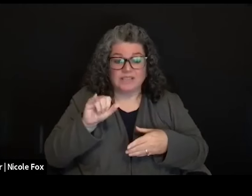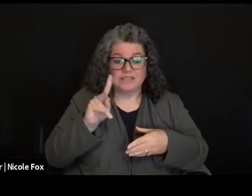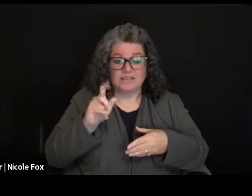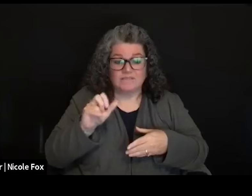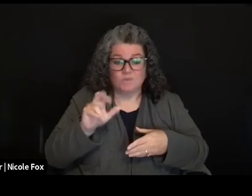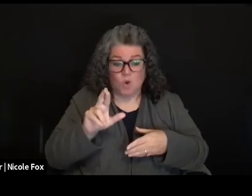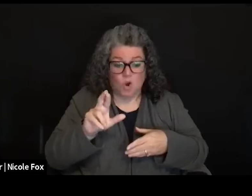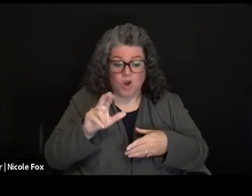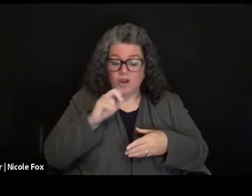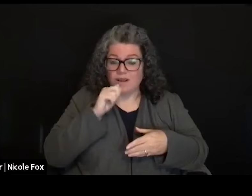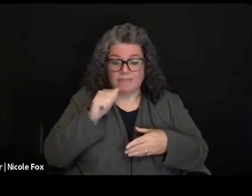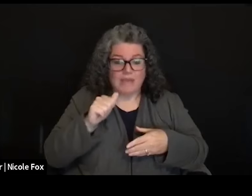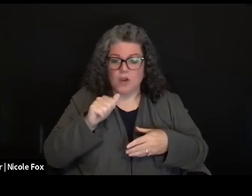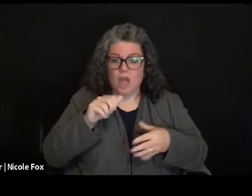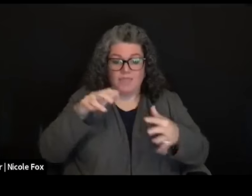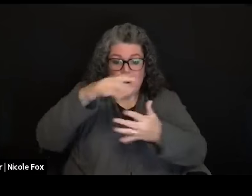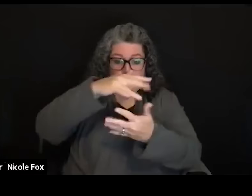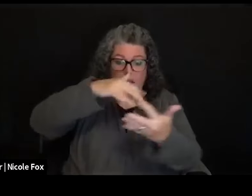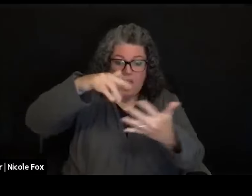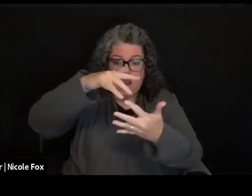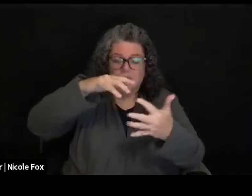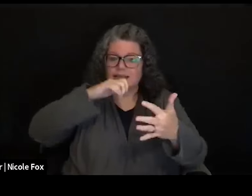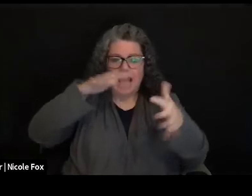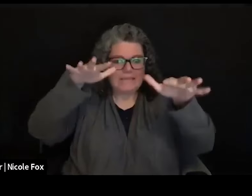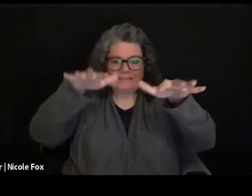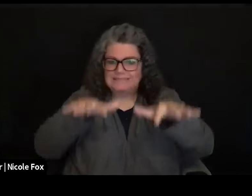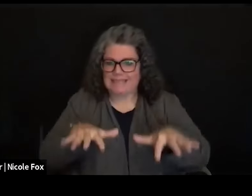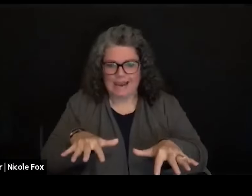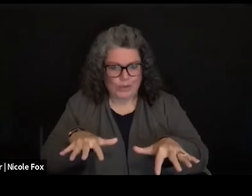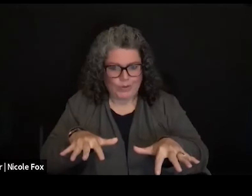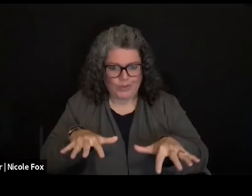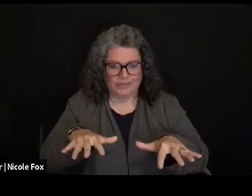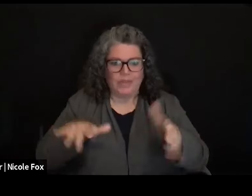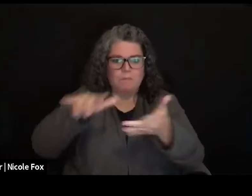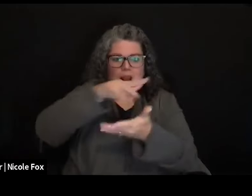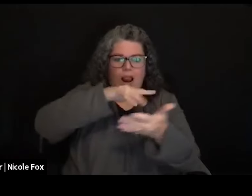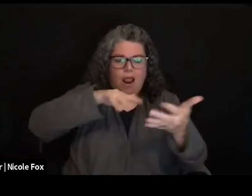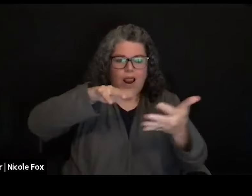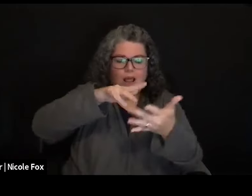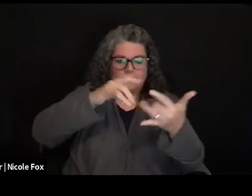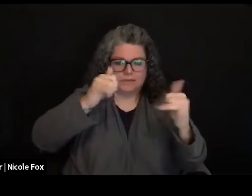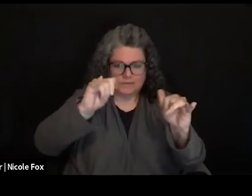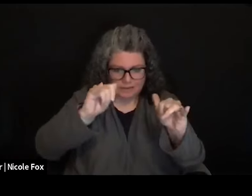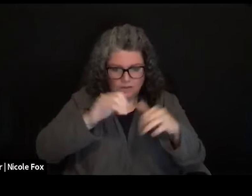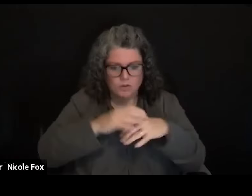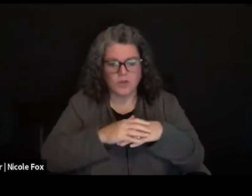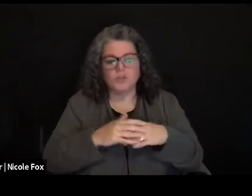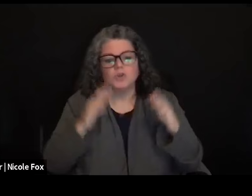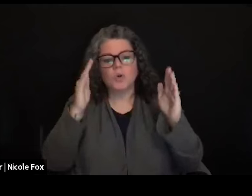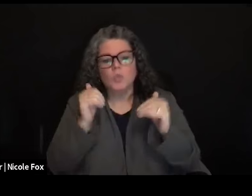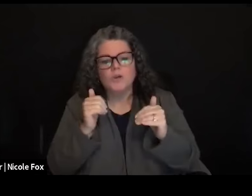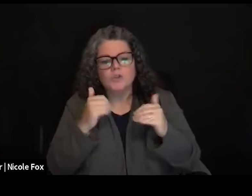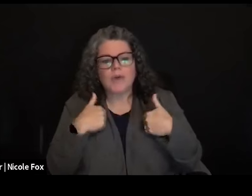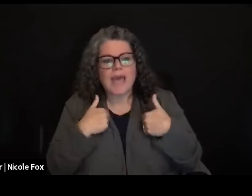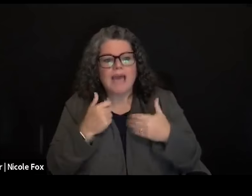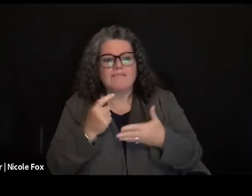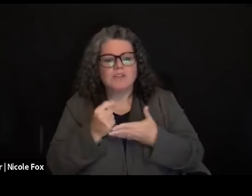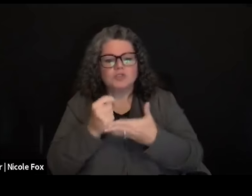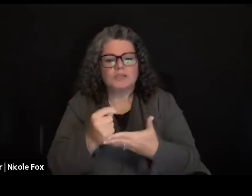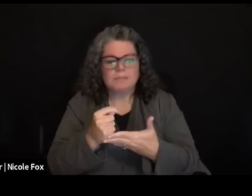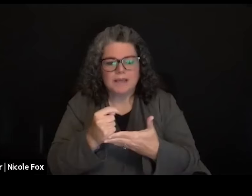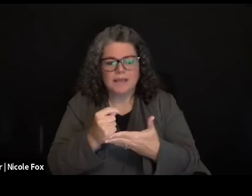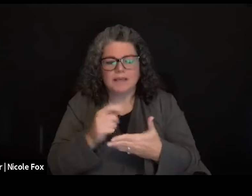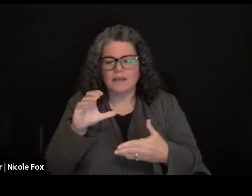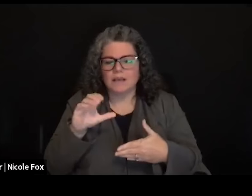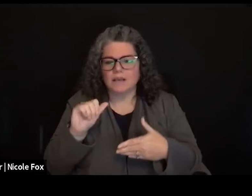not settling. So what we're able to do, we hope, is add a treatment that creates what's called coagulation. And I'll tell you